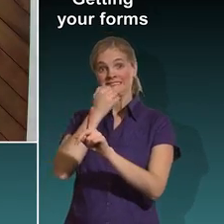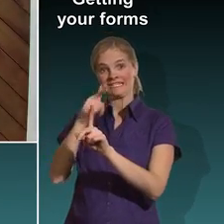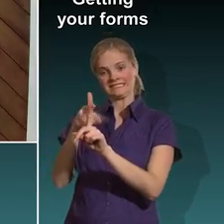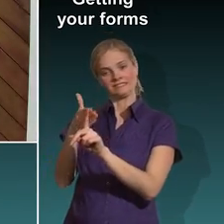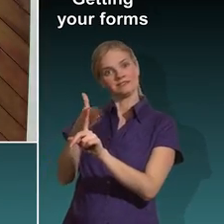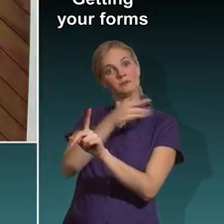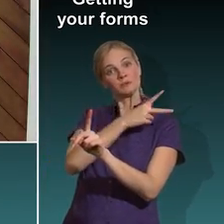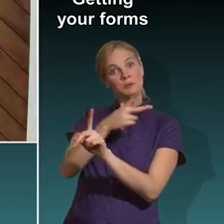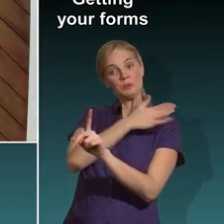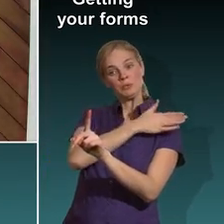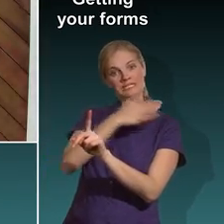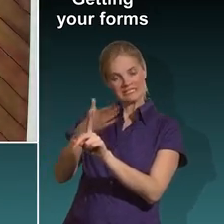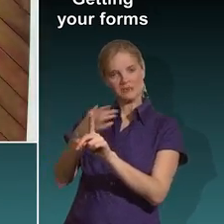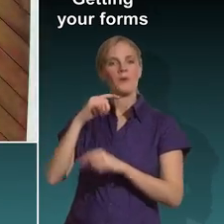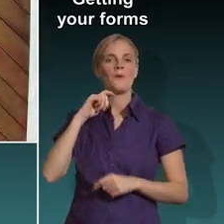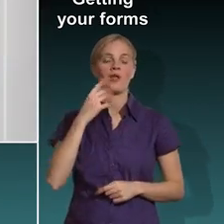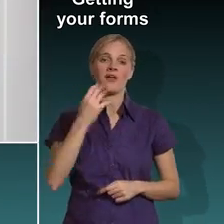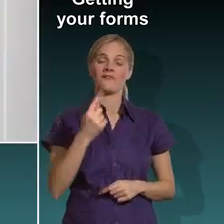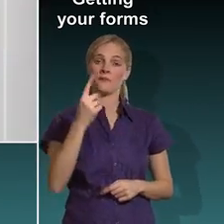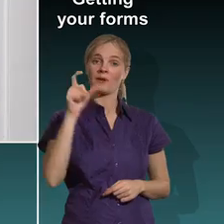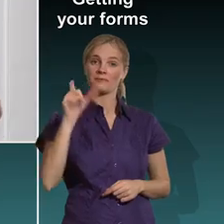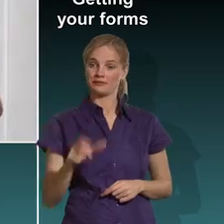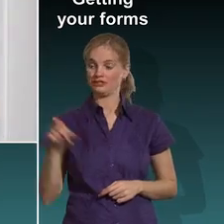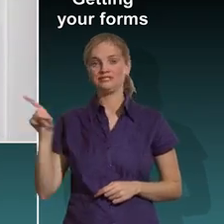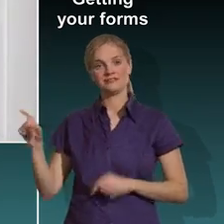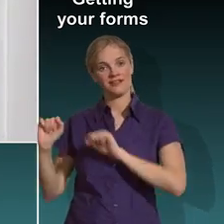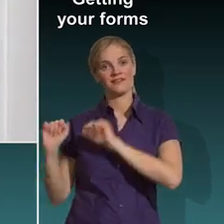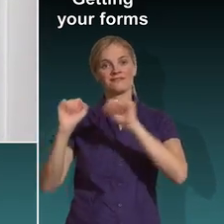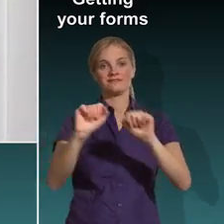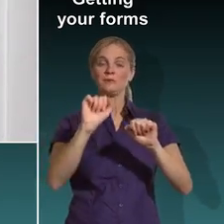During the 2 weeks before that, a person will visit your home.